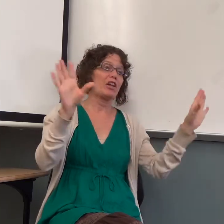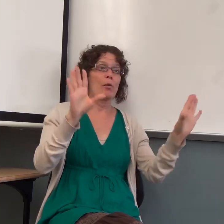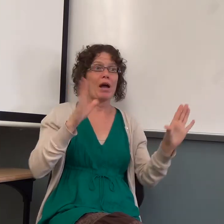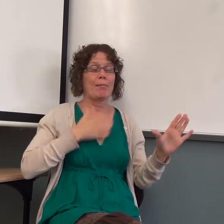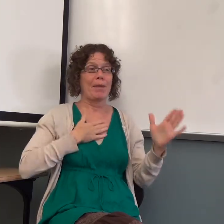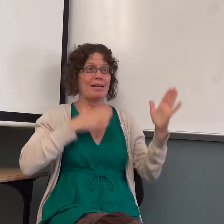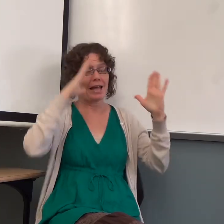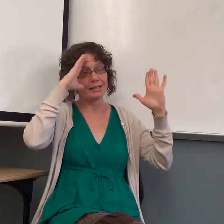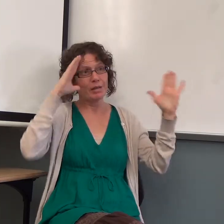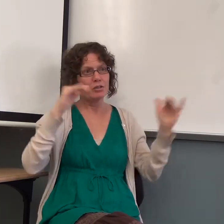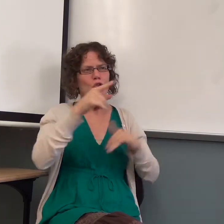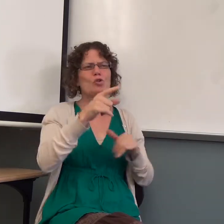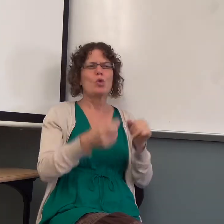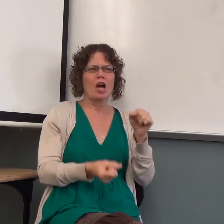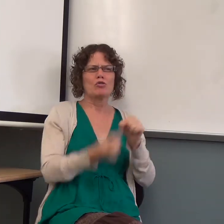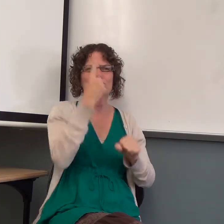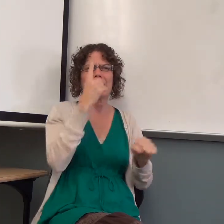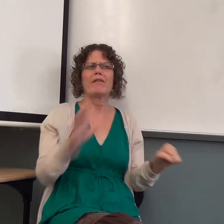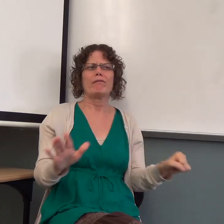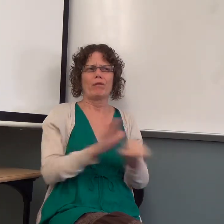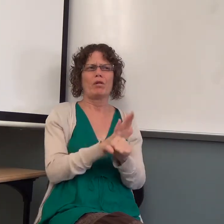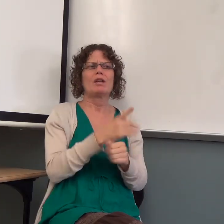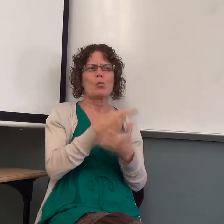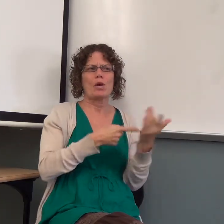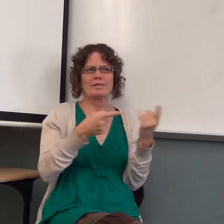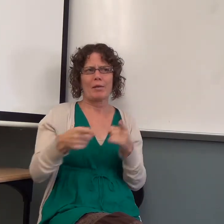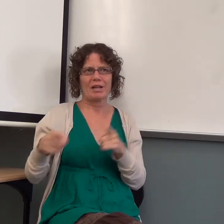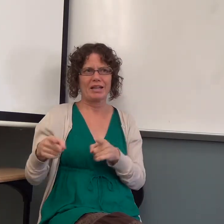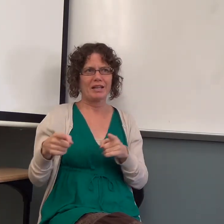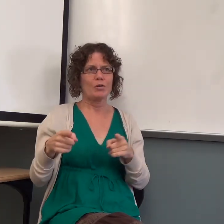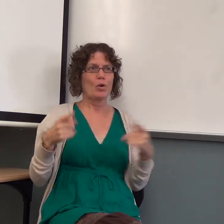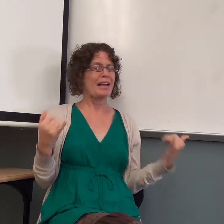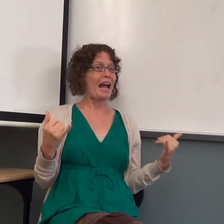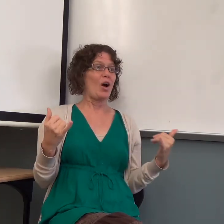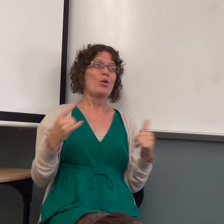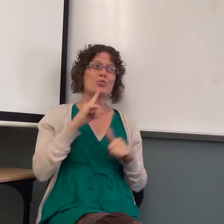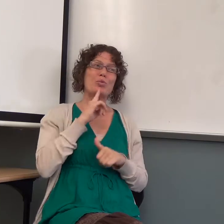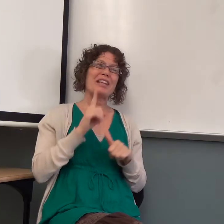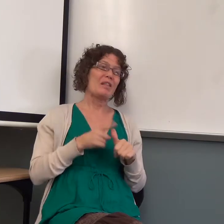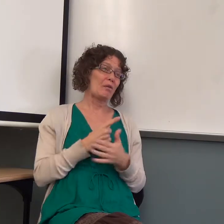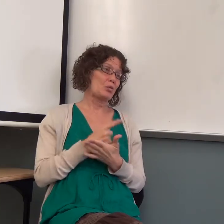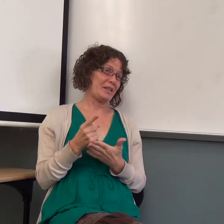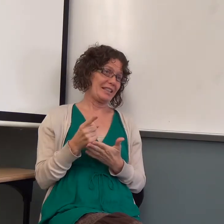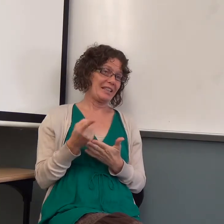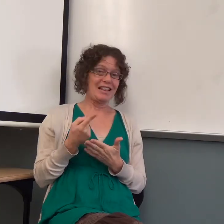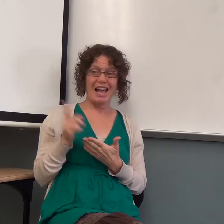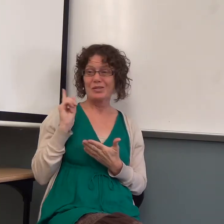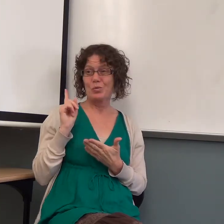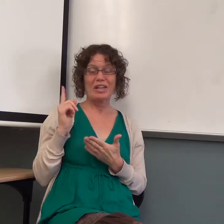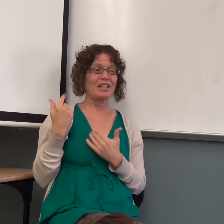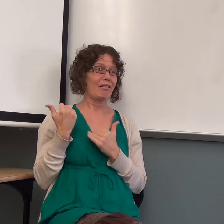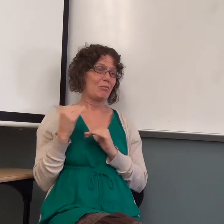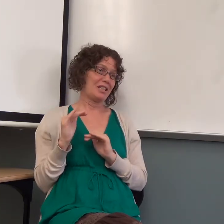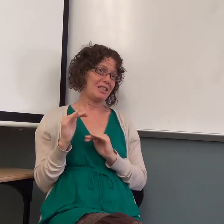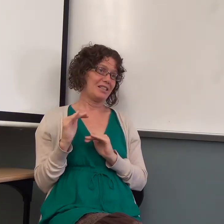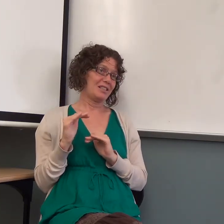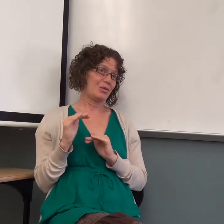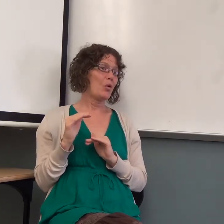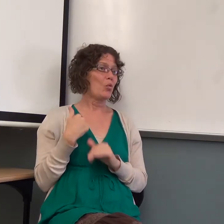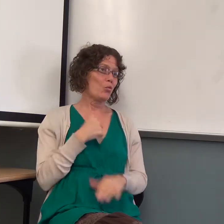understand fully what's happening. Right now, it's only the first week, really. Last week was kind of limited, so we're okay. Just take a deep